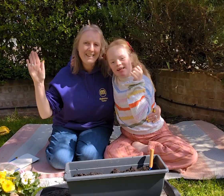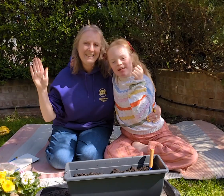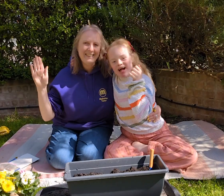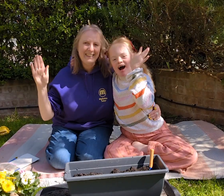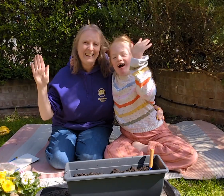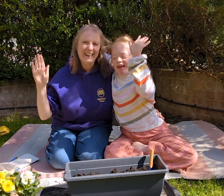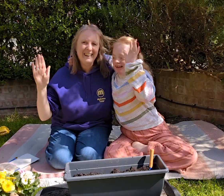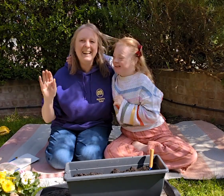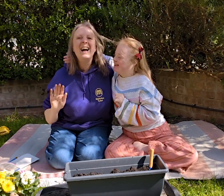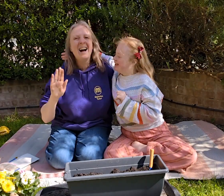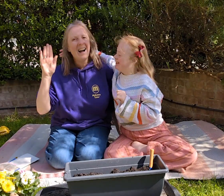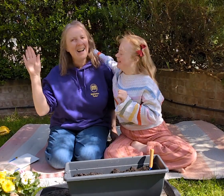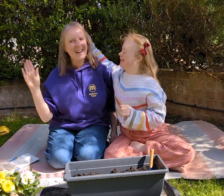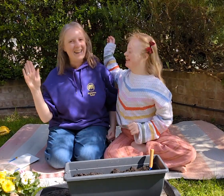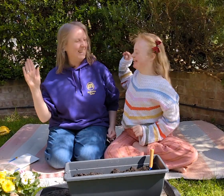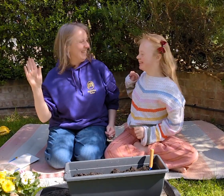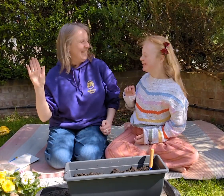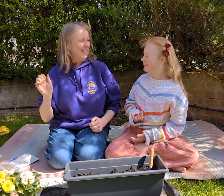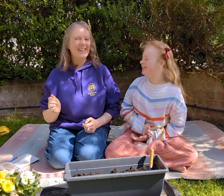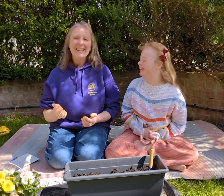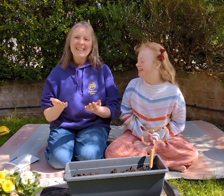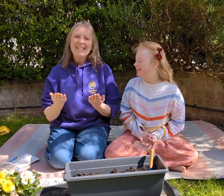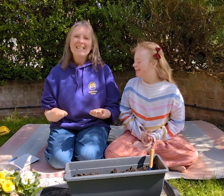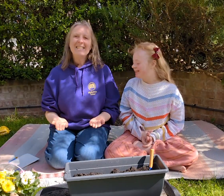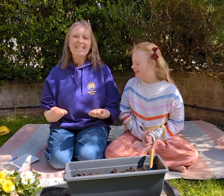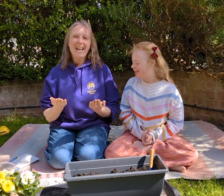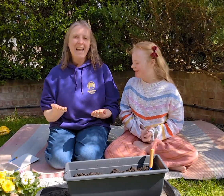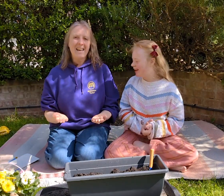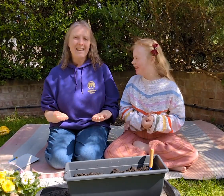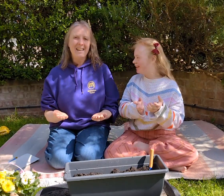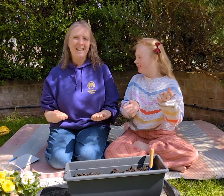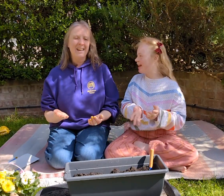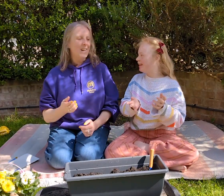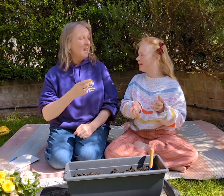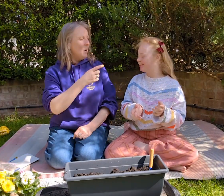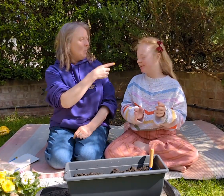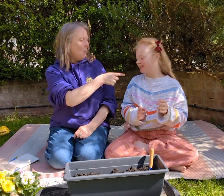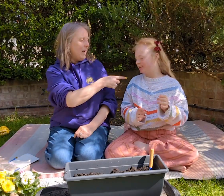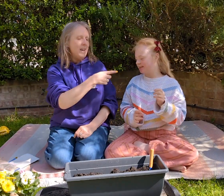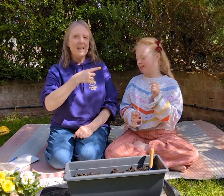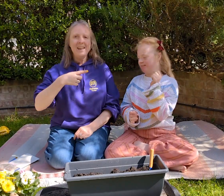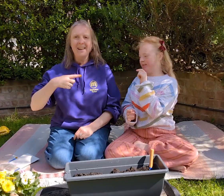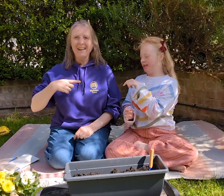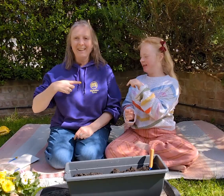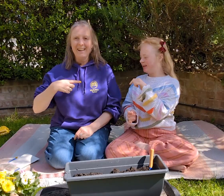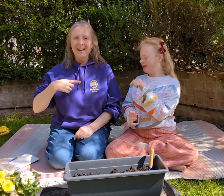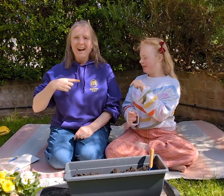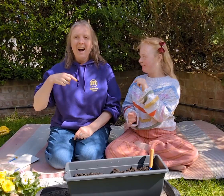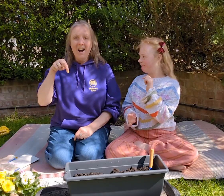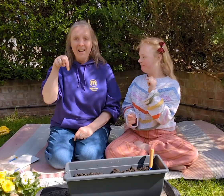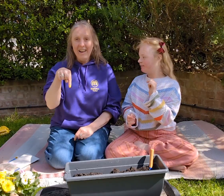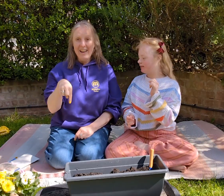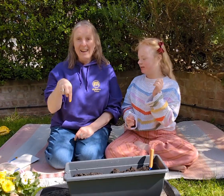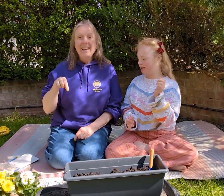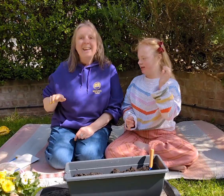Hello. Hi. Hi. Today we are here